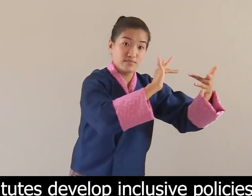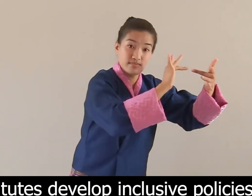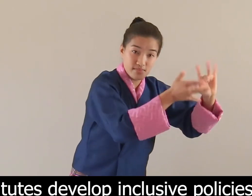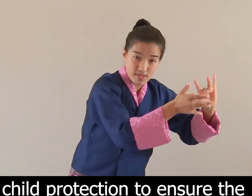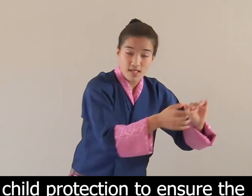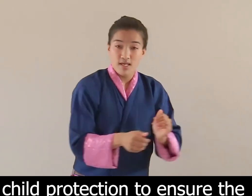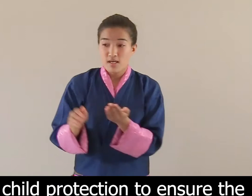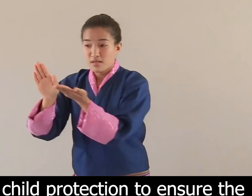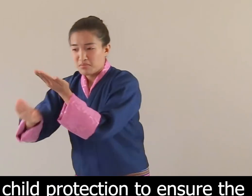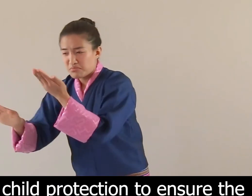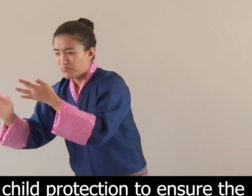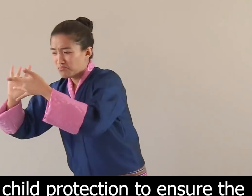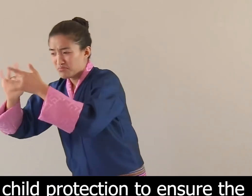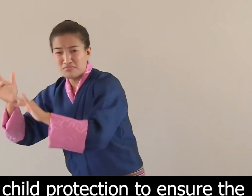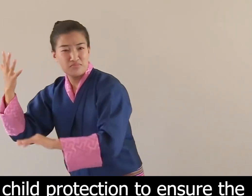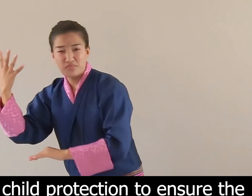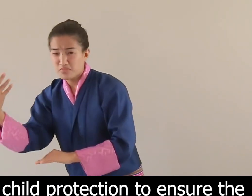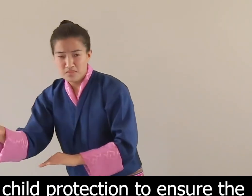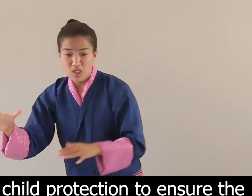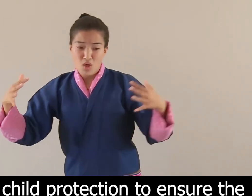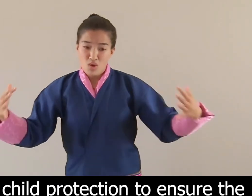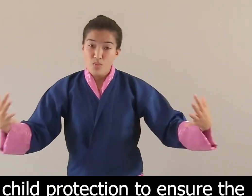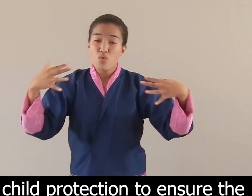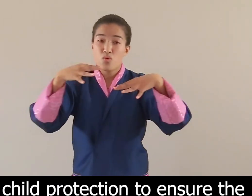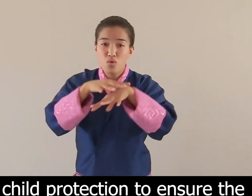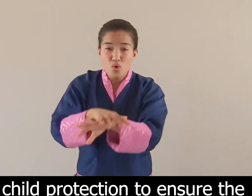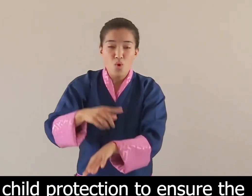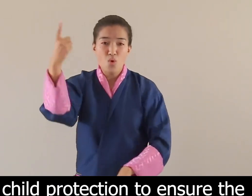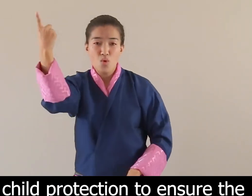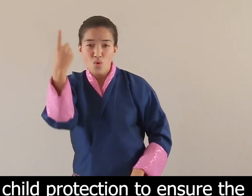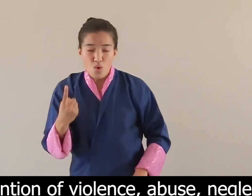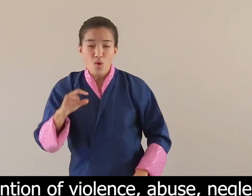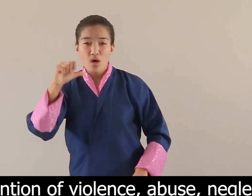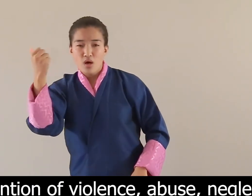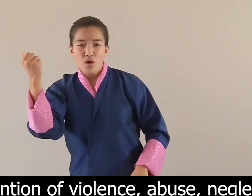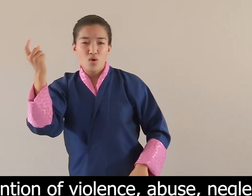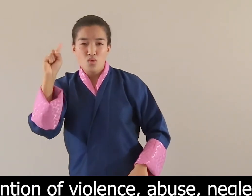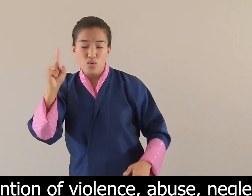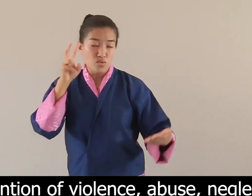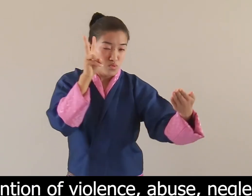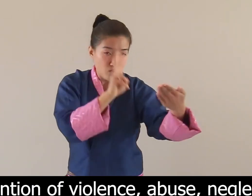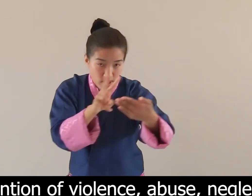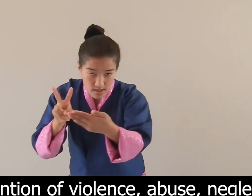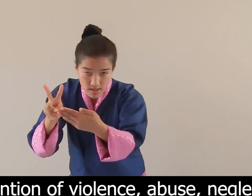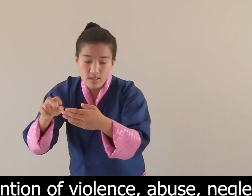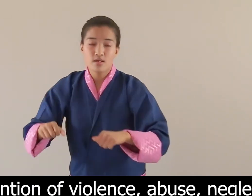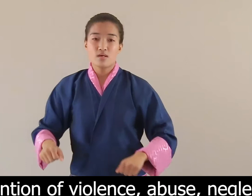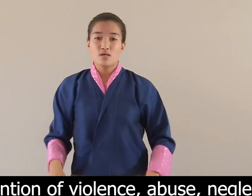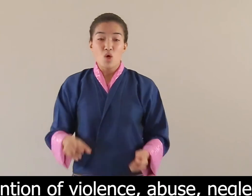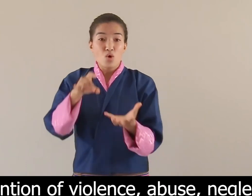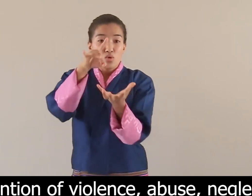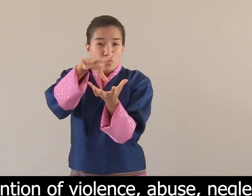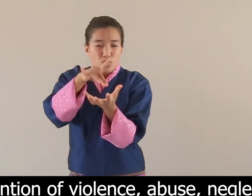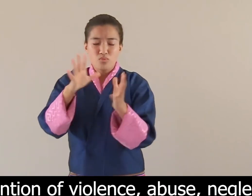inclusive policies on child protection to ensure the prevention of violence,